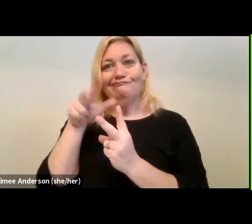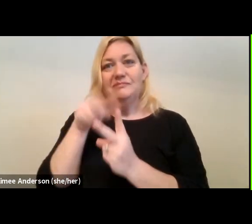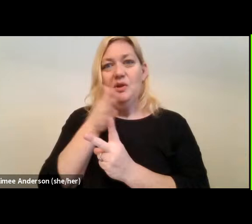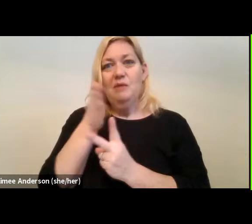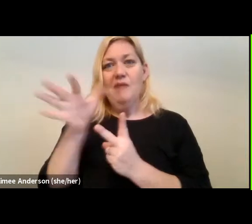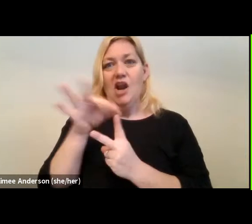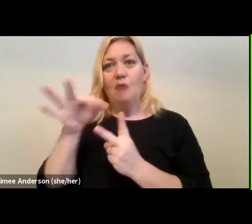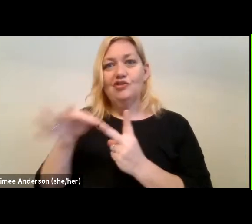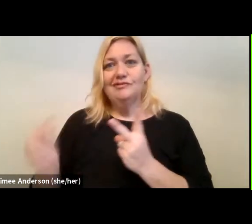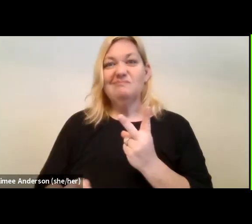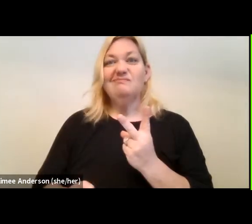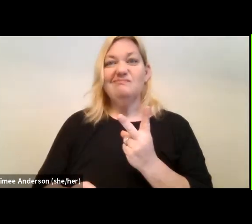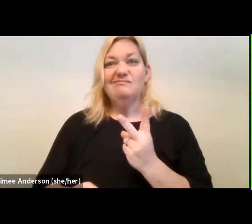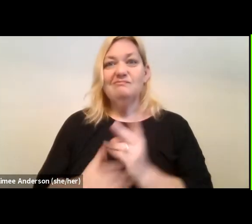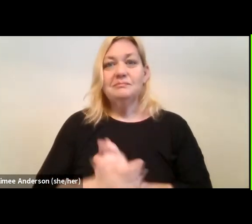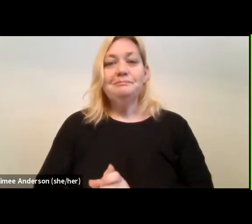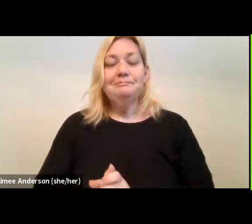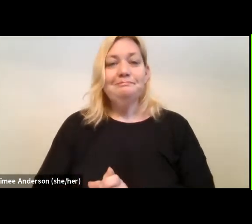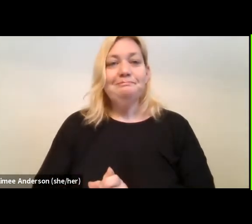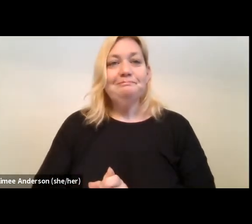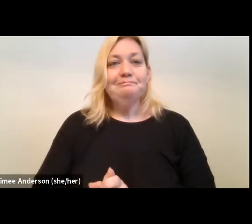options.